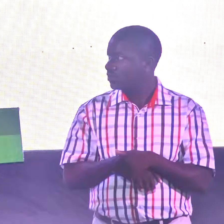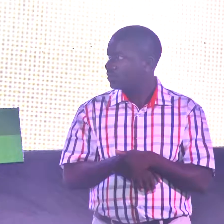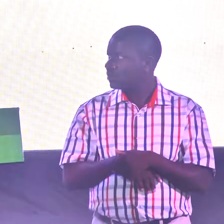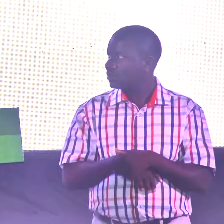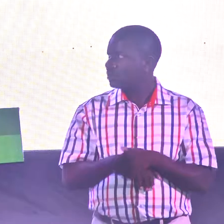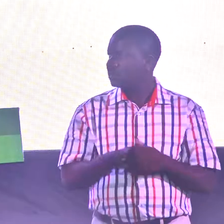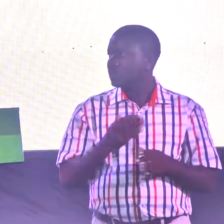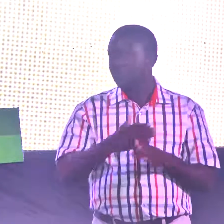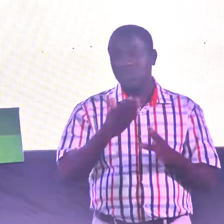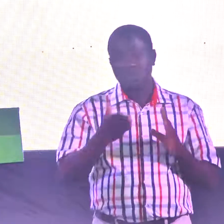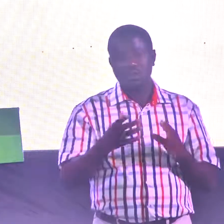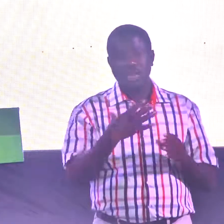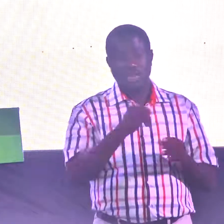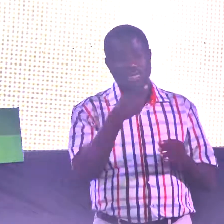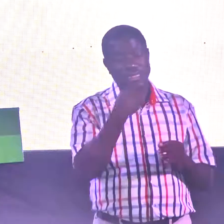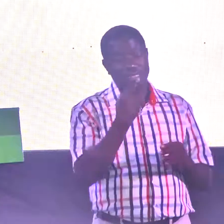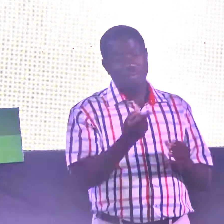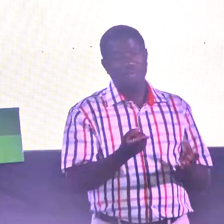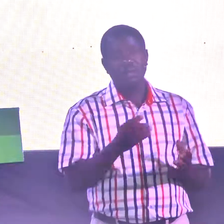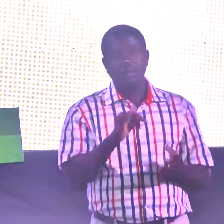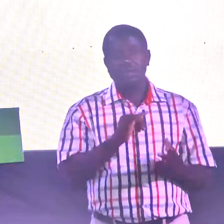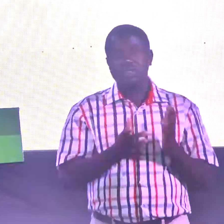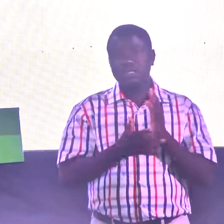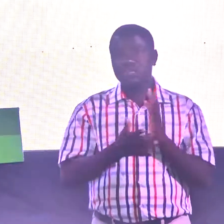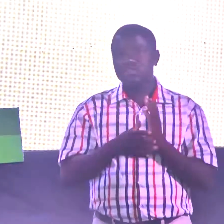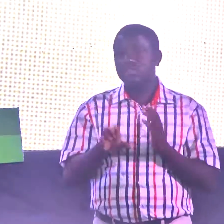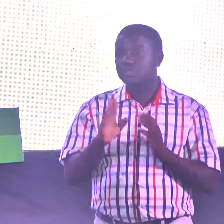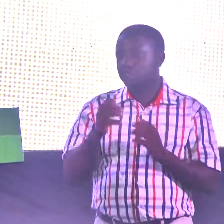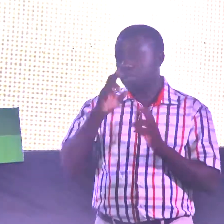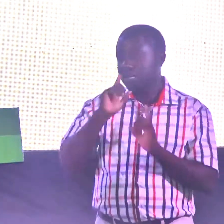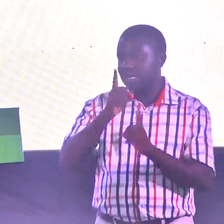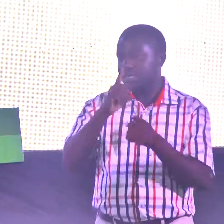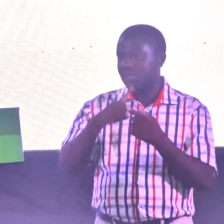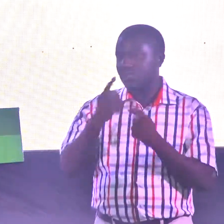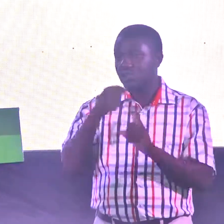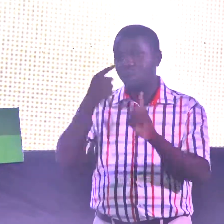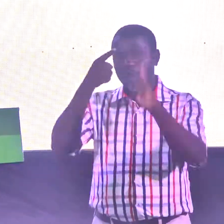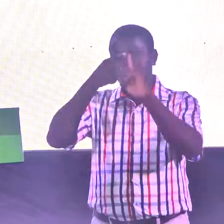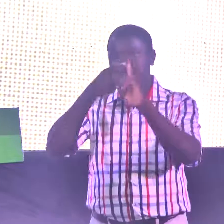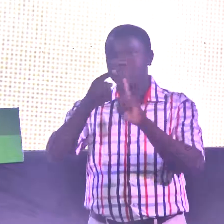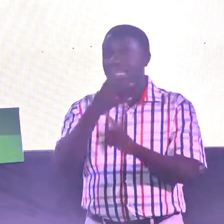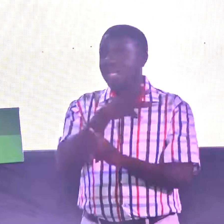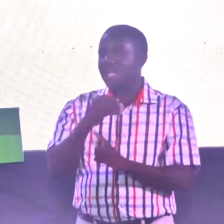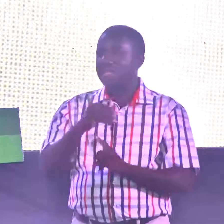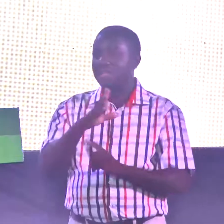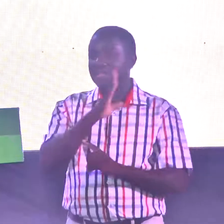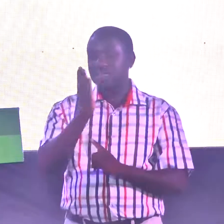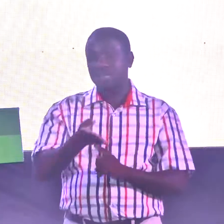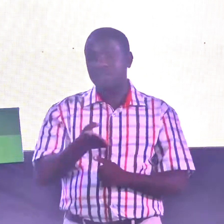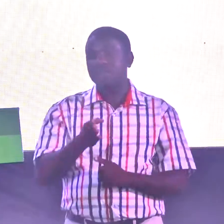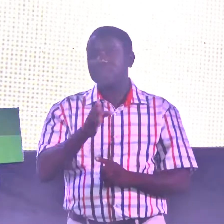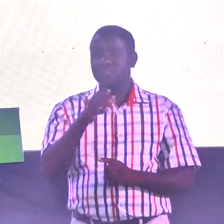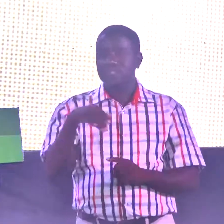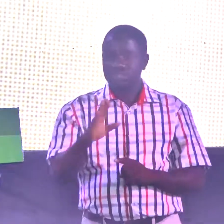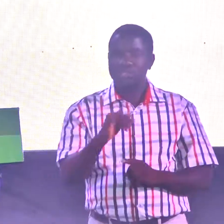In concluding, as I said, technology should answer to objectives and